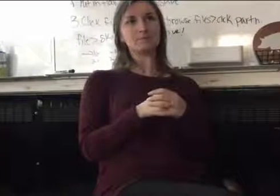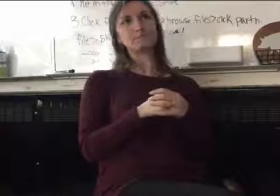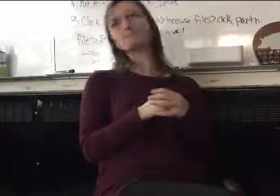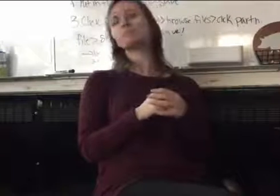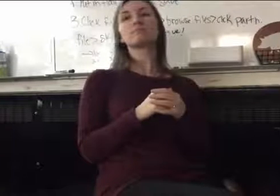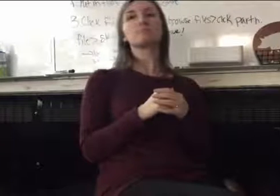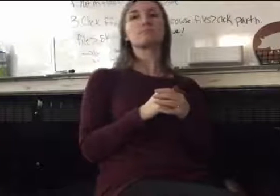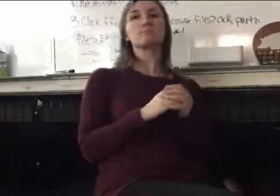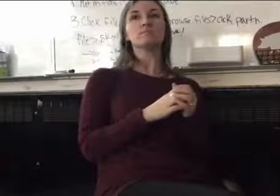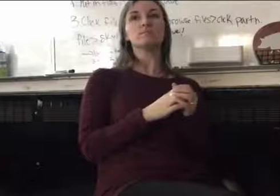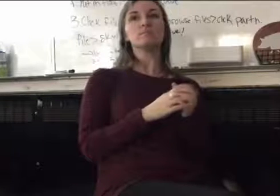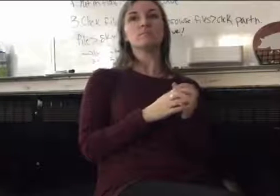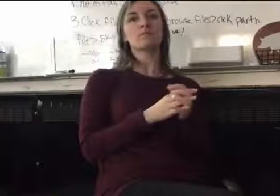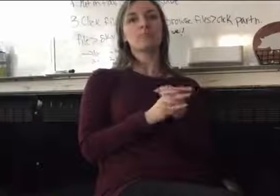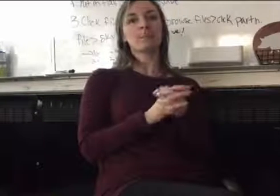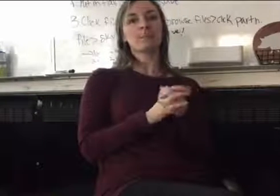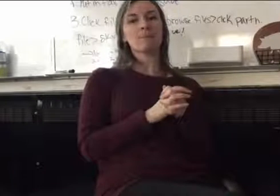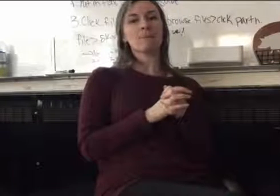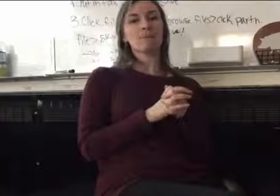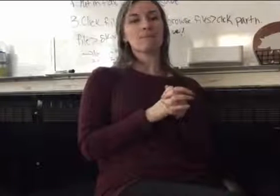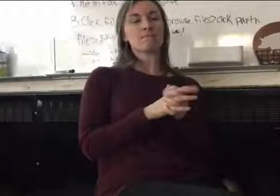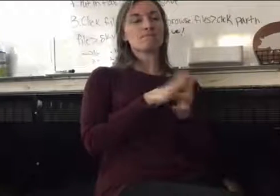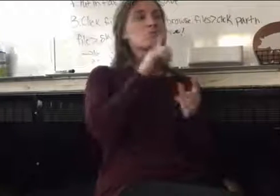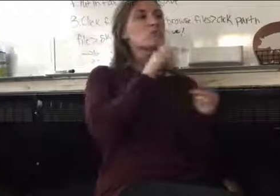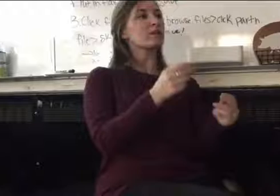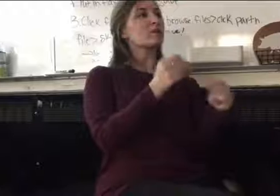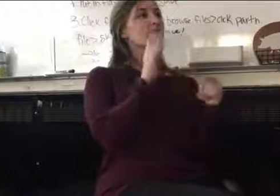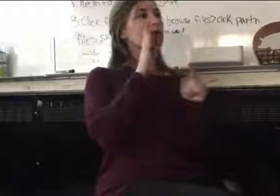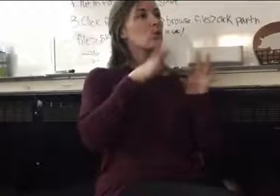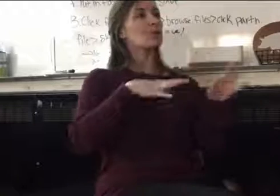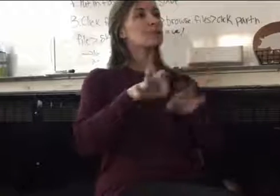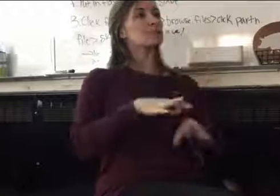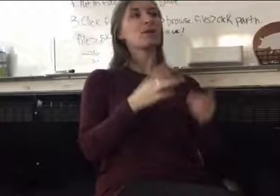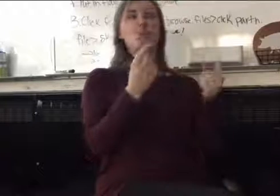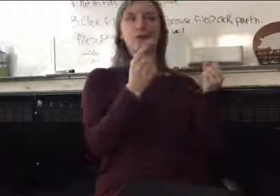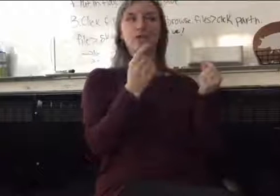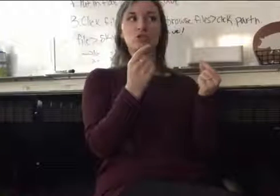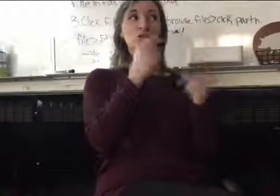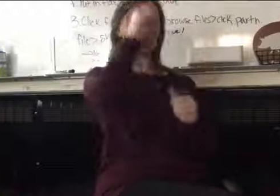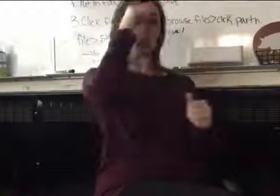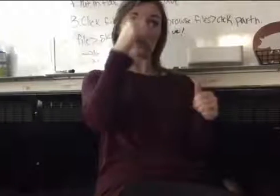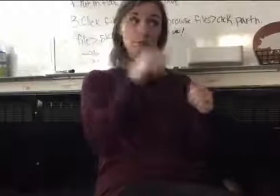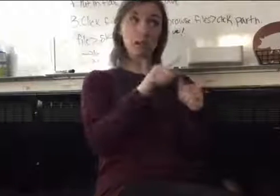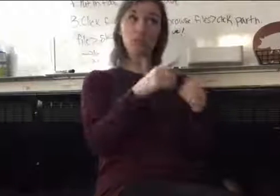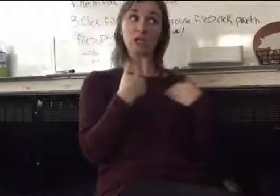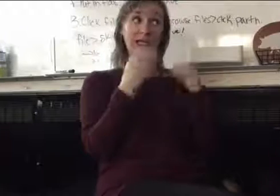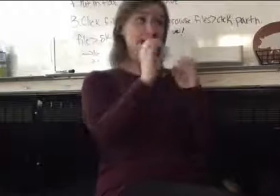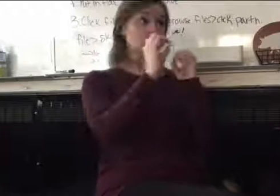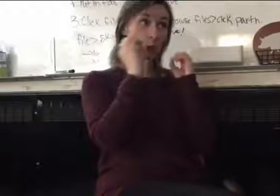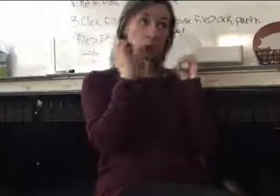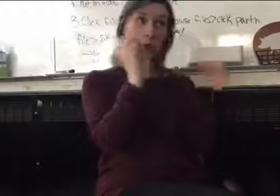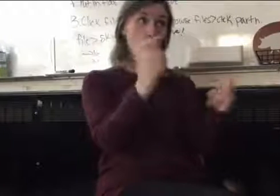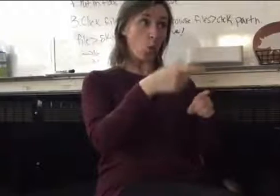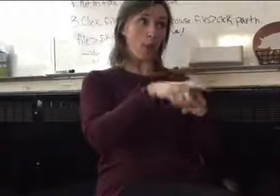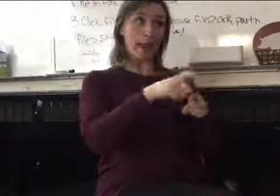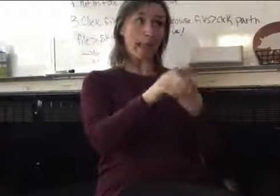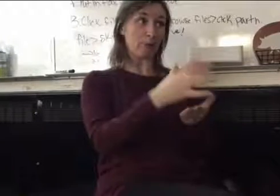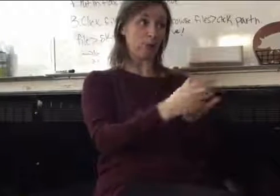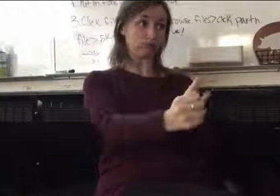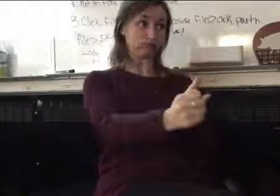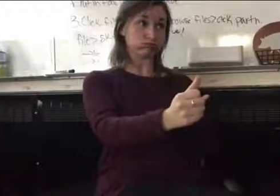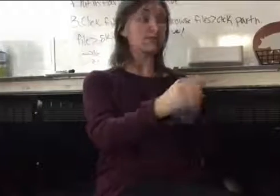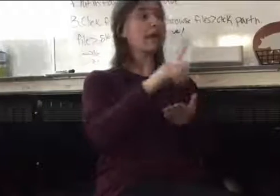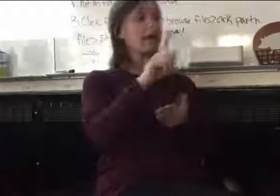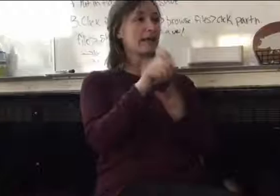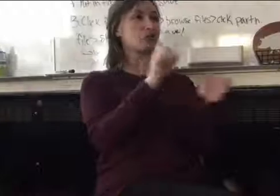So I'll kind of explain really quickly what he's going to do. So remember, he has no ammo, and he has to be able